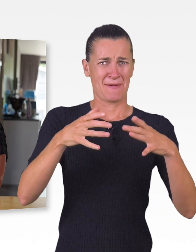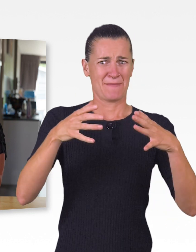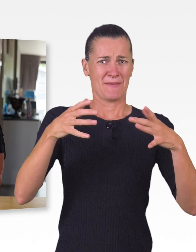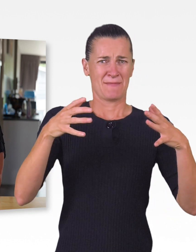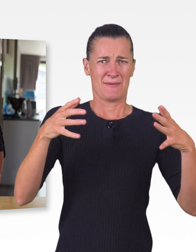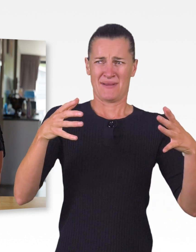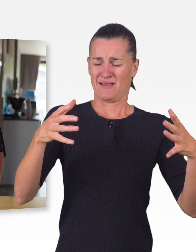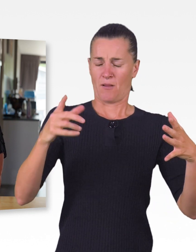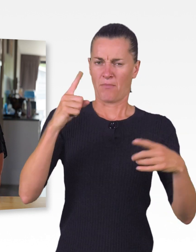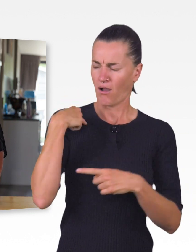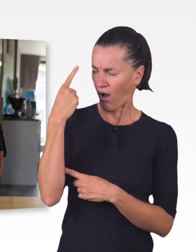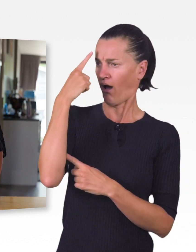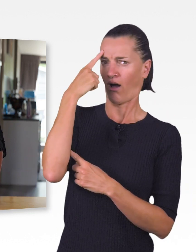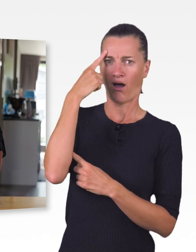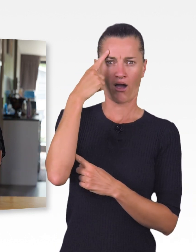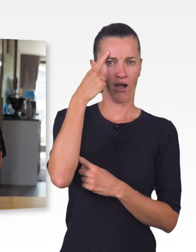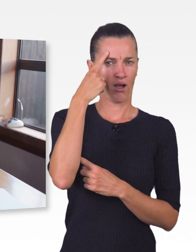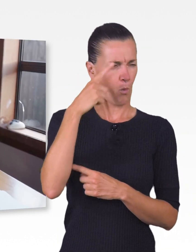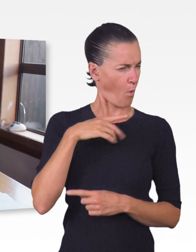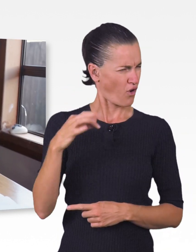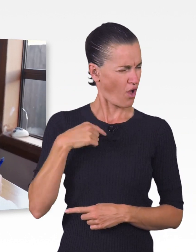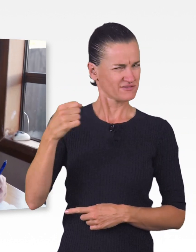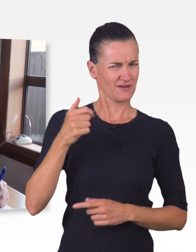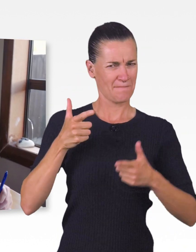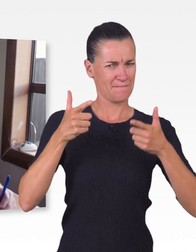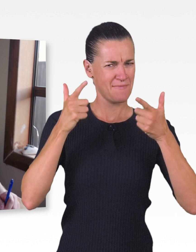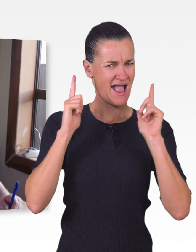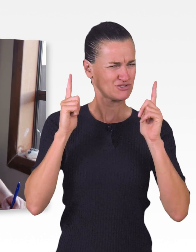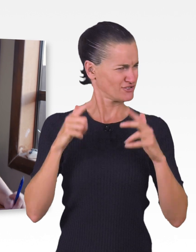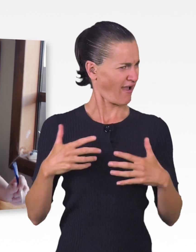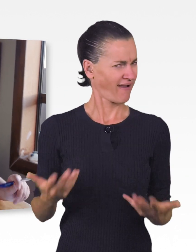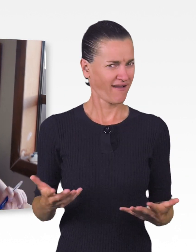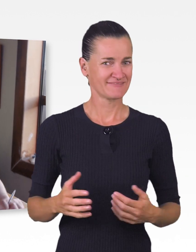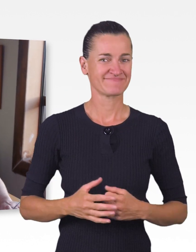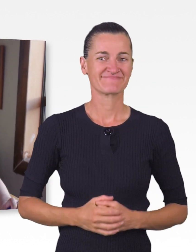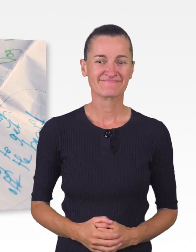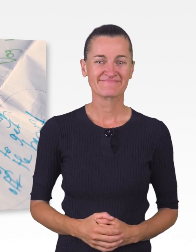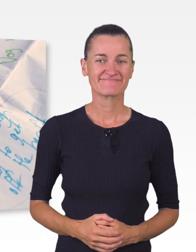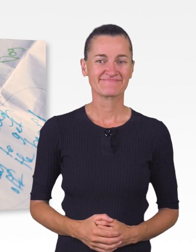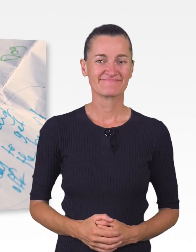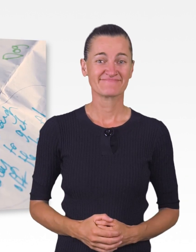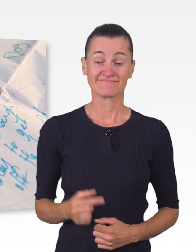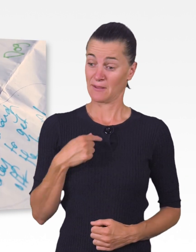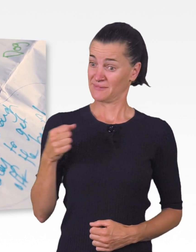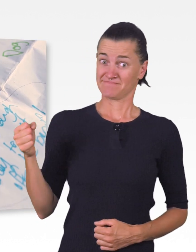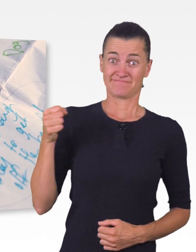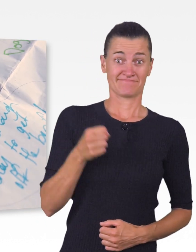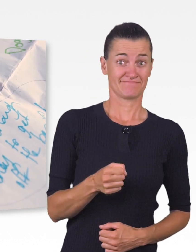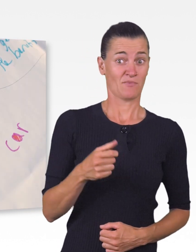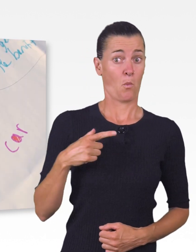staff. It gets really, really big. And I just had a light bulb moment where I thought, why don't I employ a